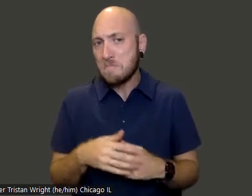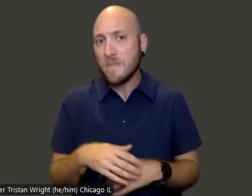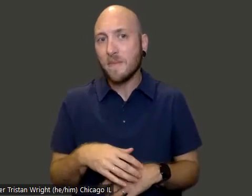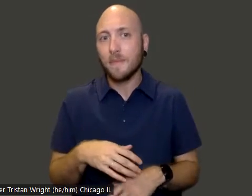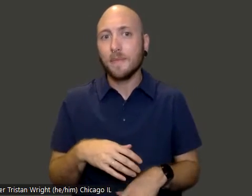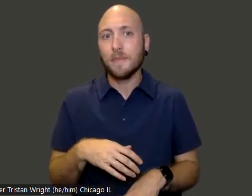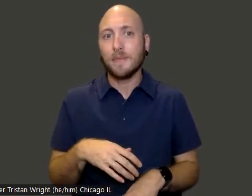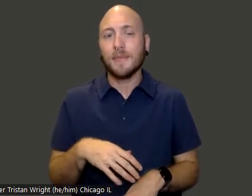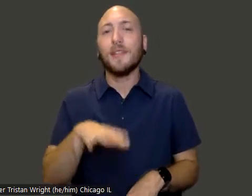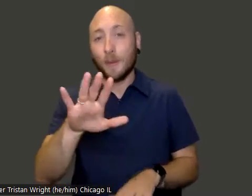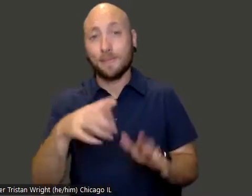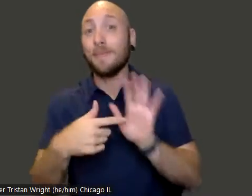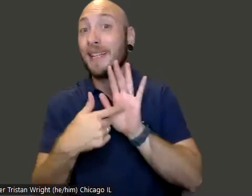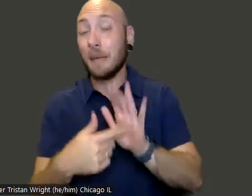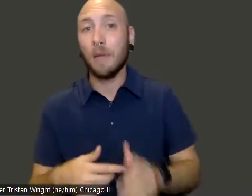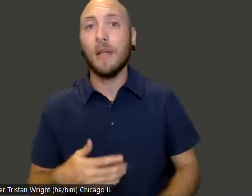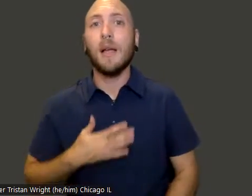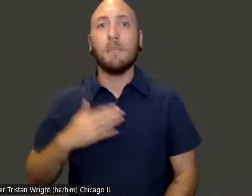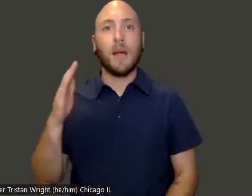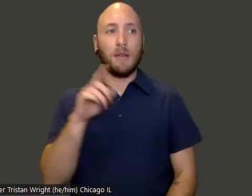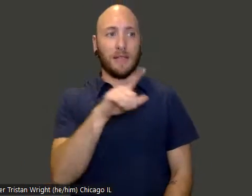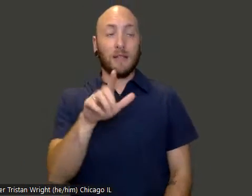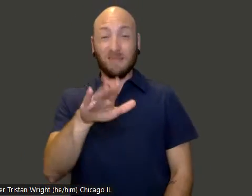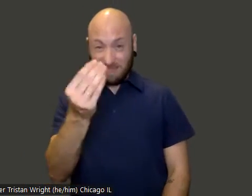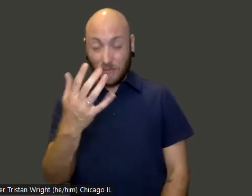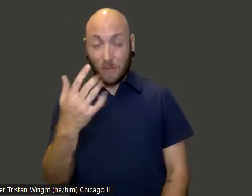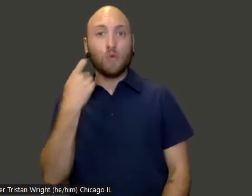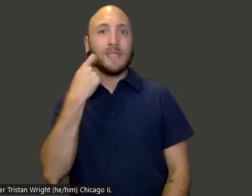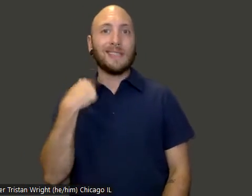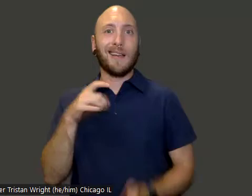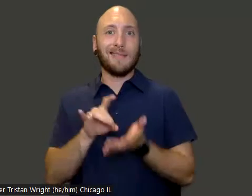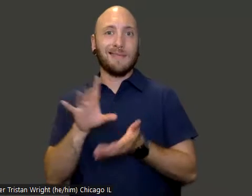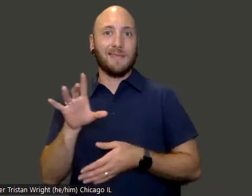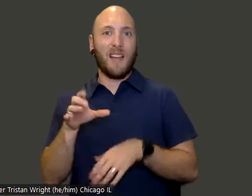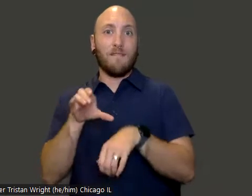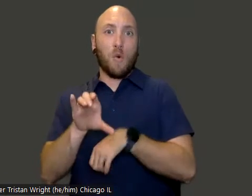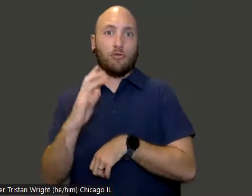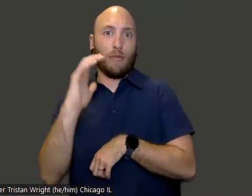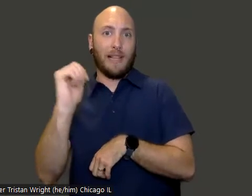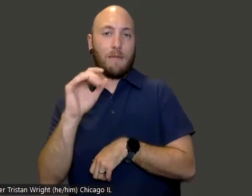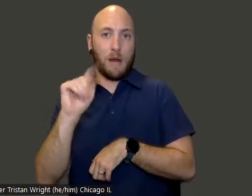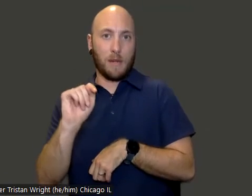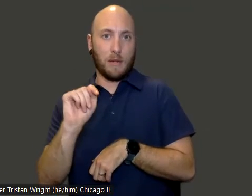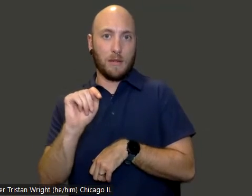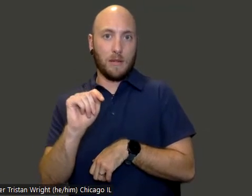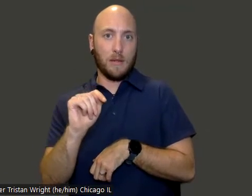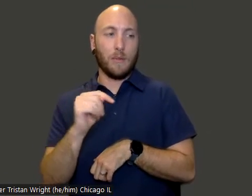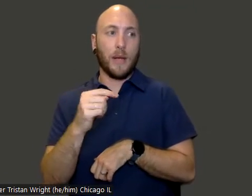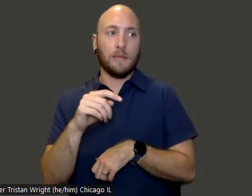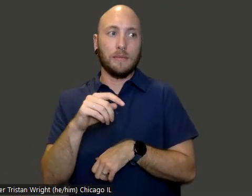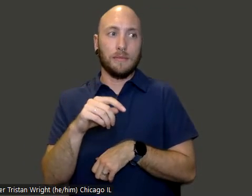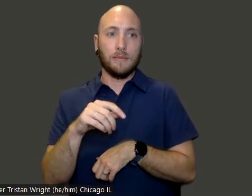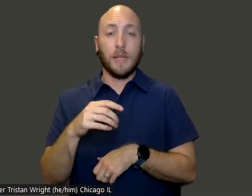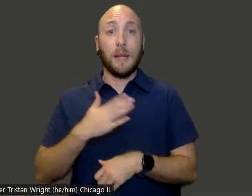my old landlord, right? I just recently went through an eviction. I was force evicted out of my apartment. They gave me a 90-day no cause notice. That's legal